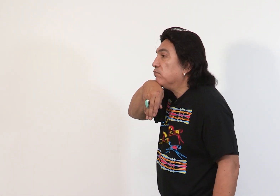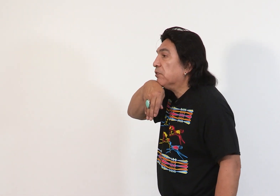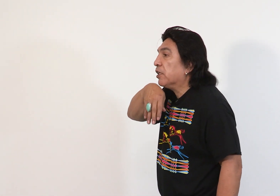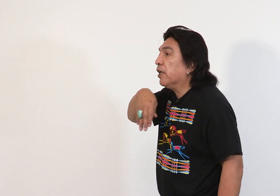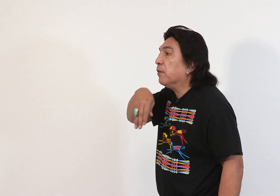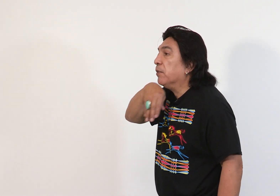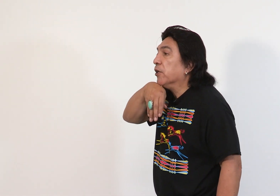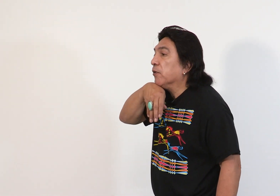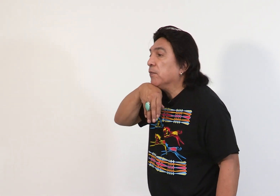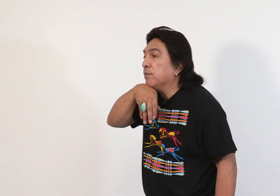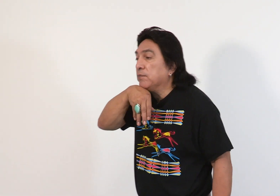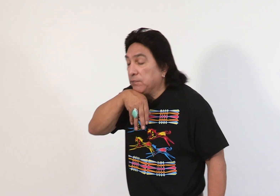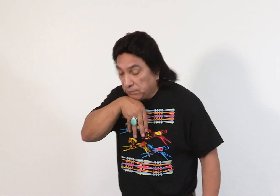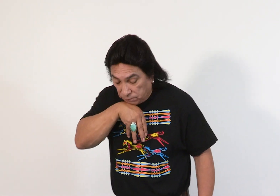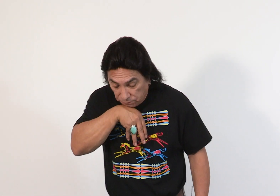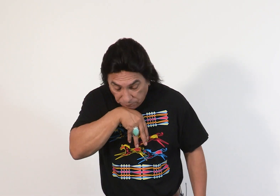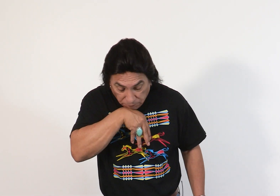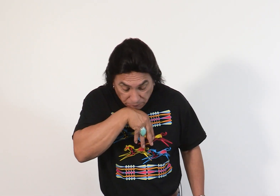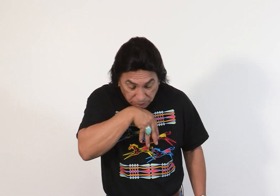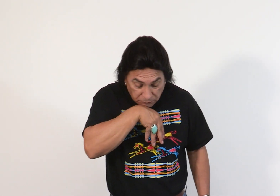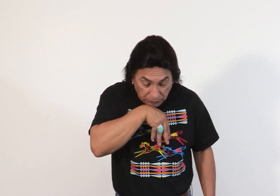Meant they had a beard. Okay.